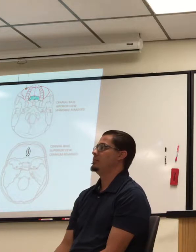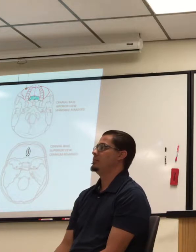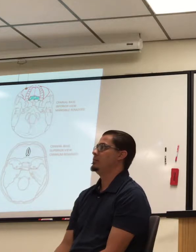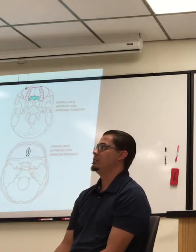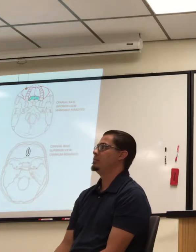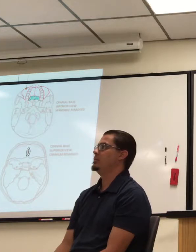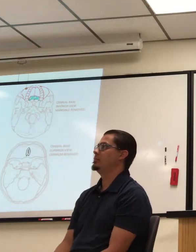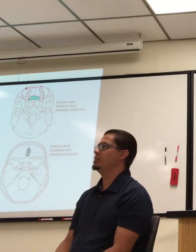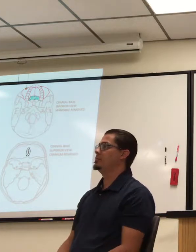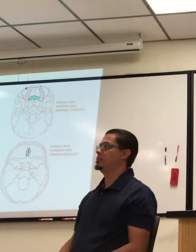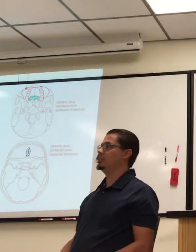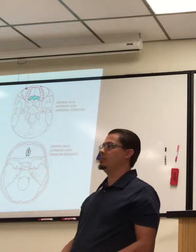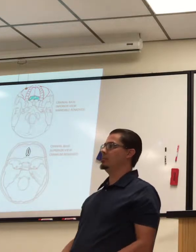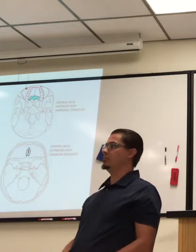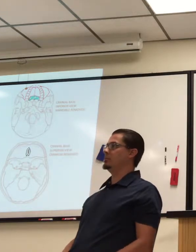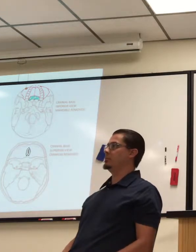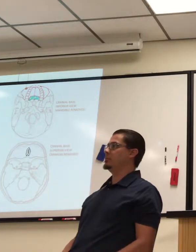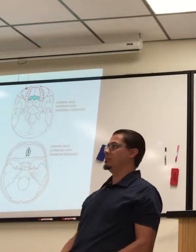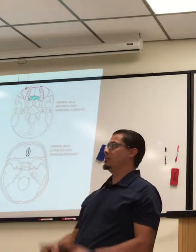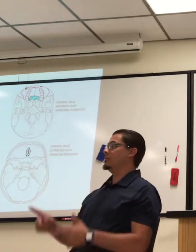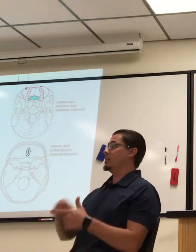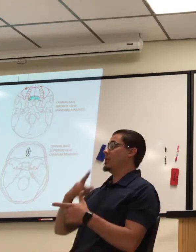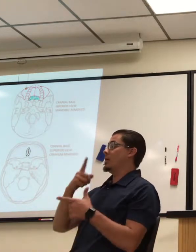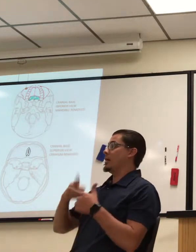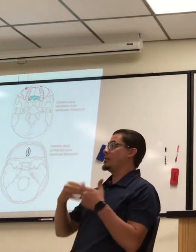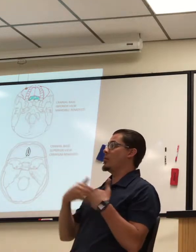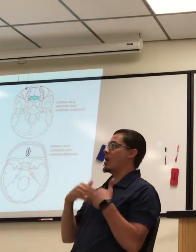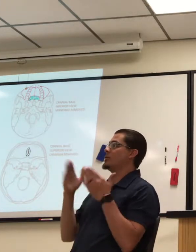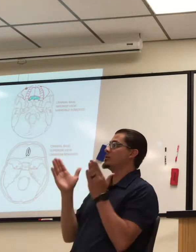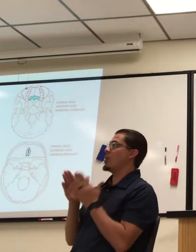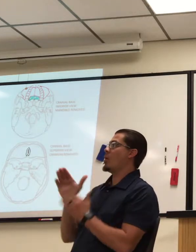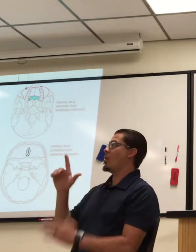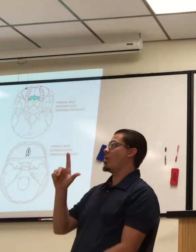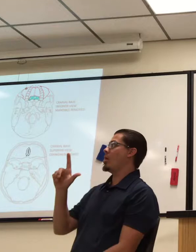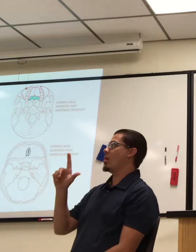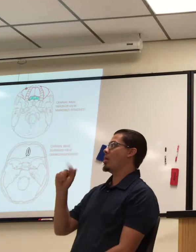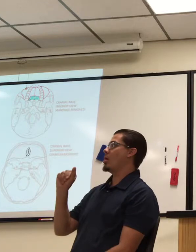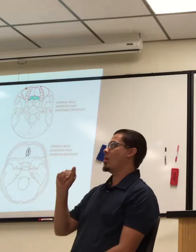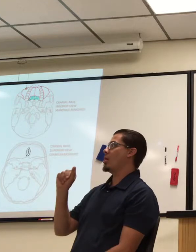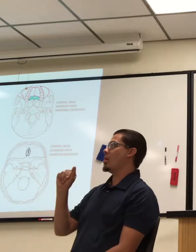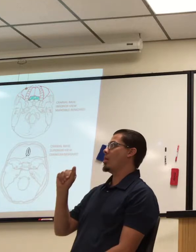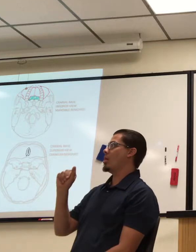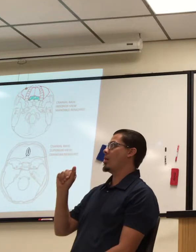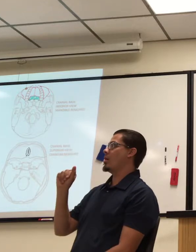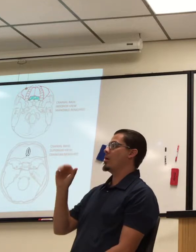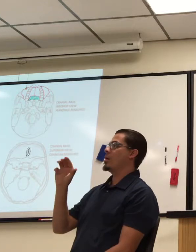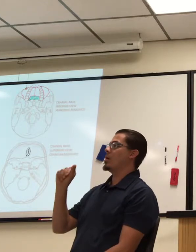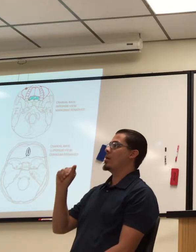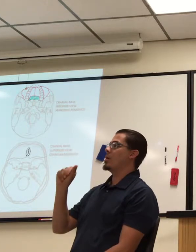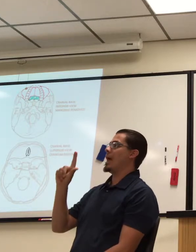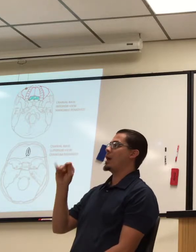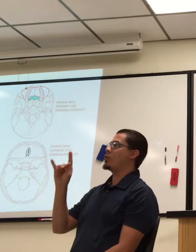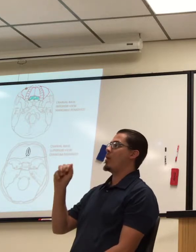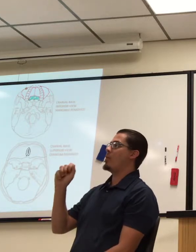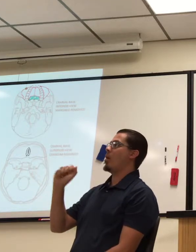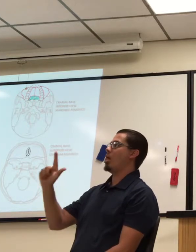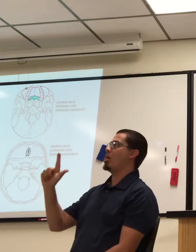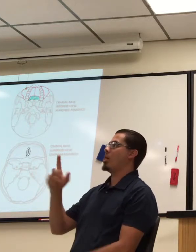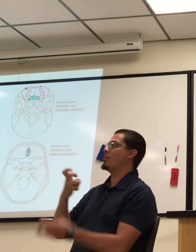Then you have your very small lacrimal bones, which have the distinction of being the smallest bone of the